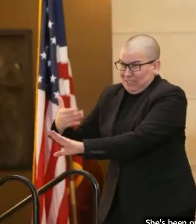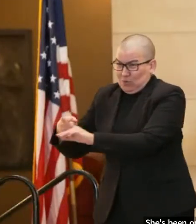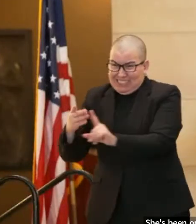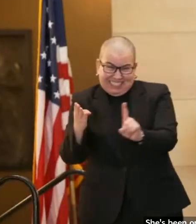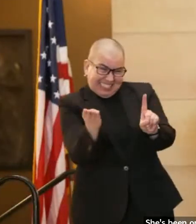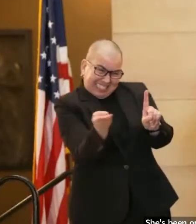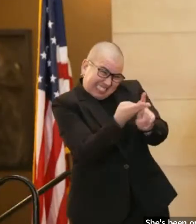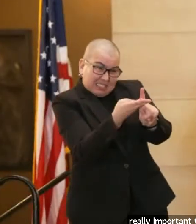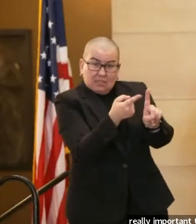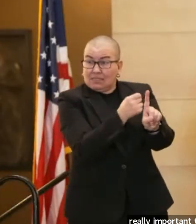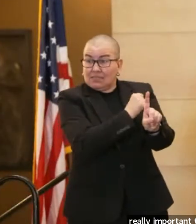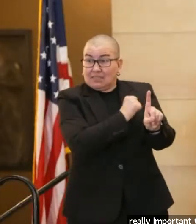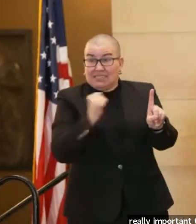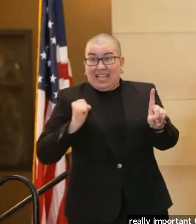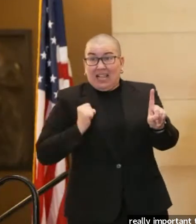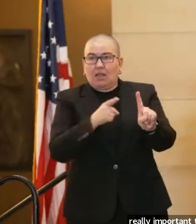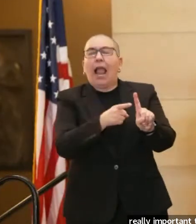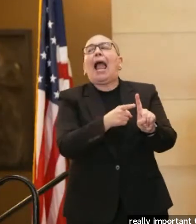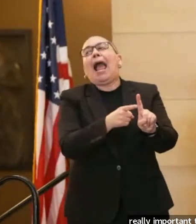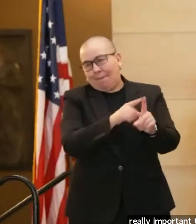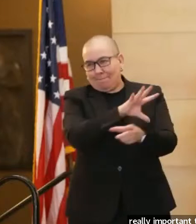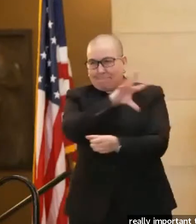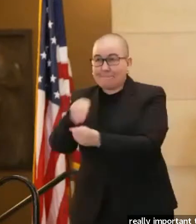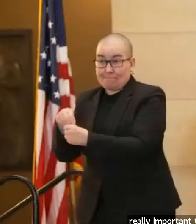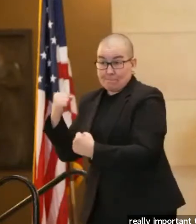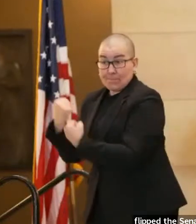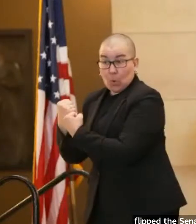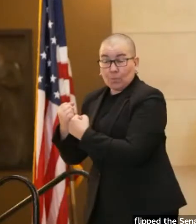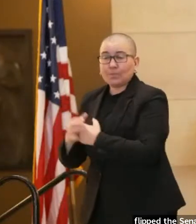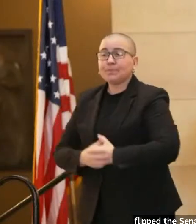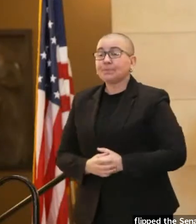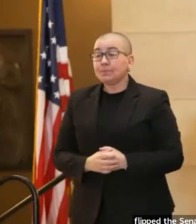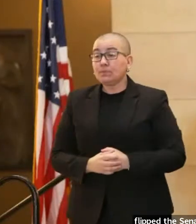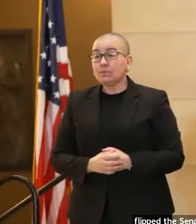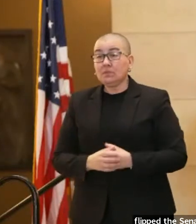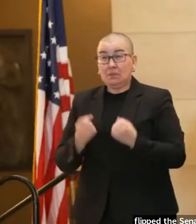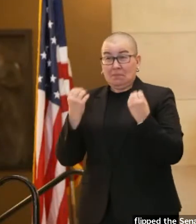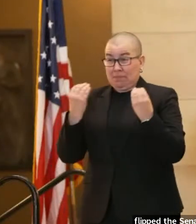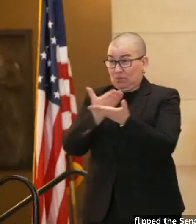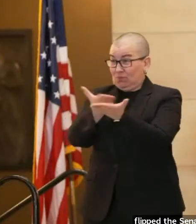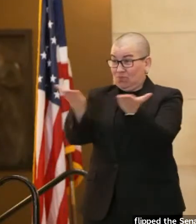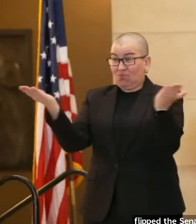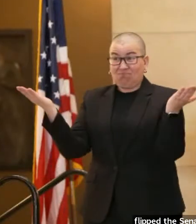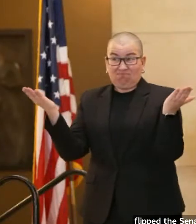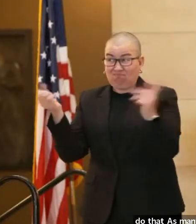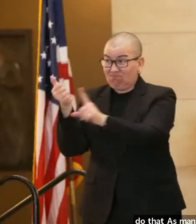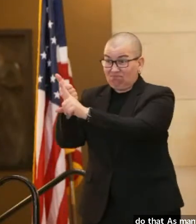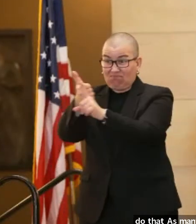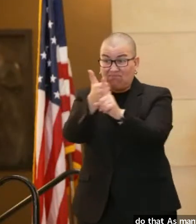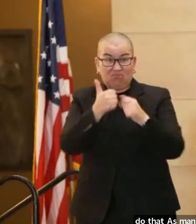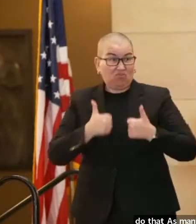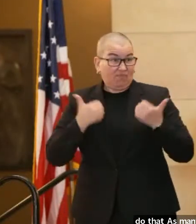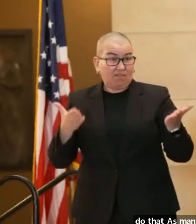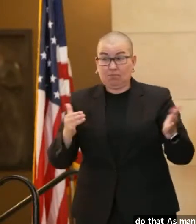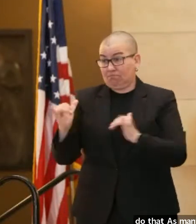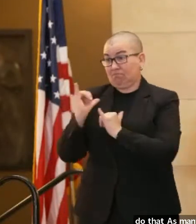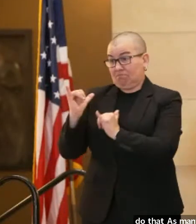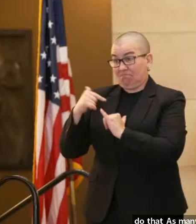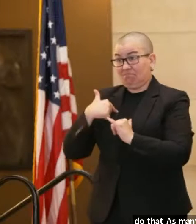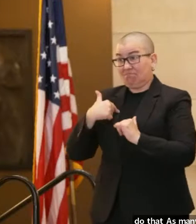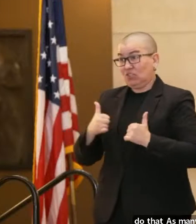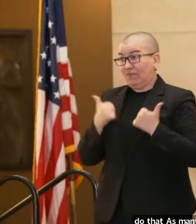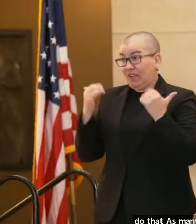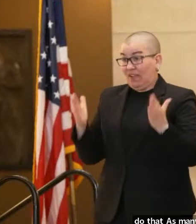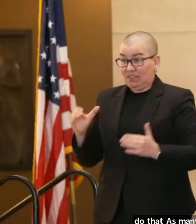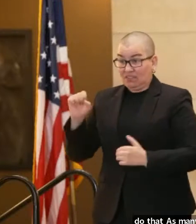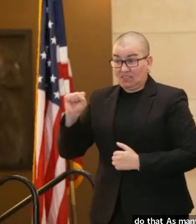that. As many of you in this room, I'm also a survivor. Survivor of both sexual assault,